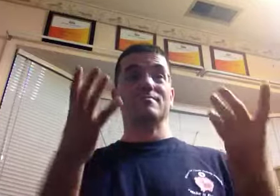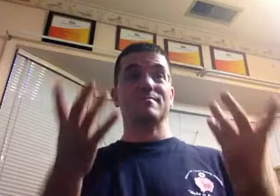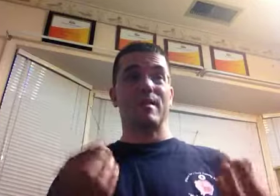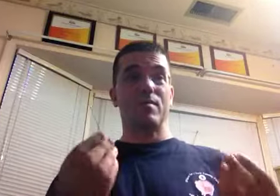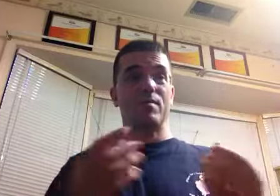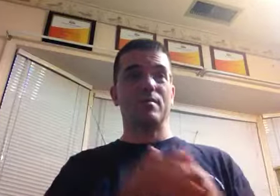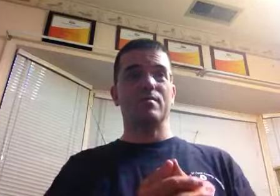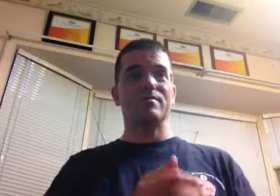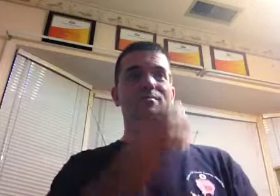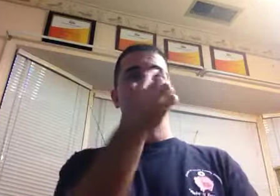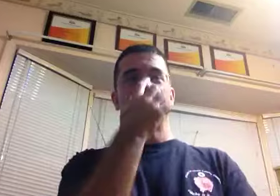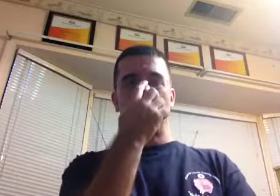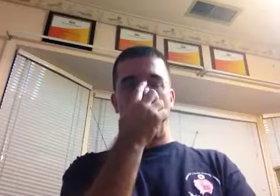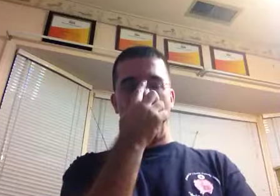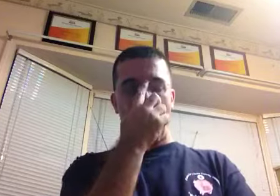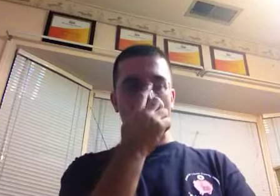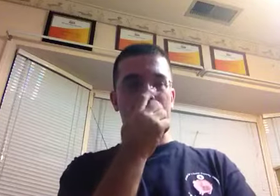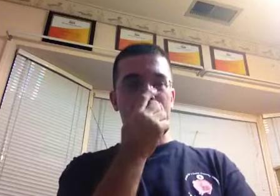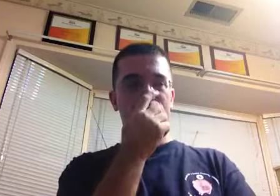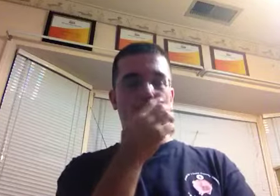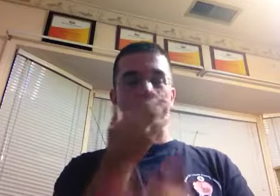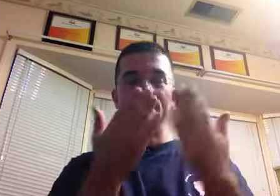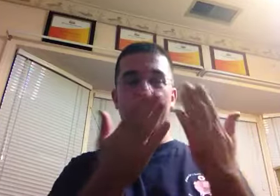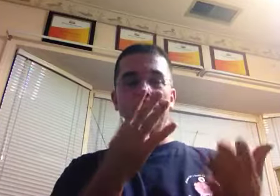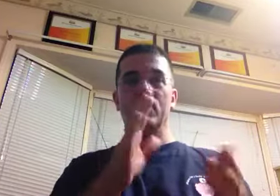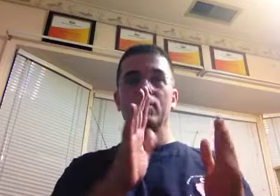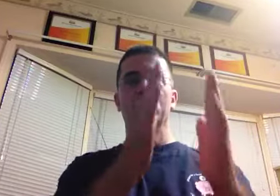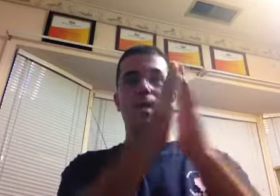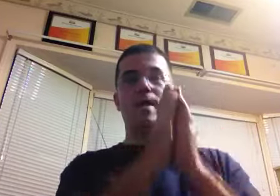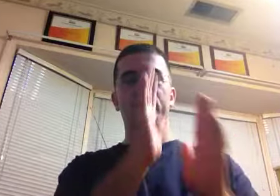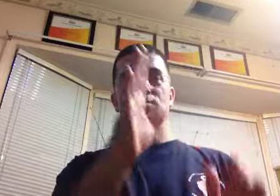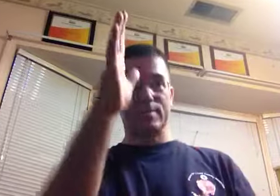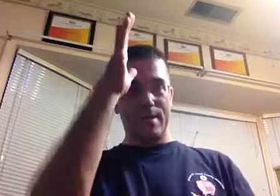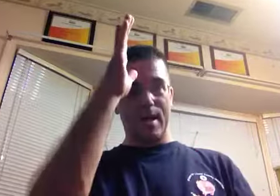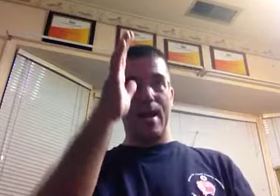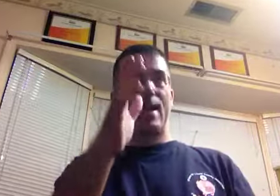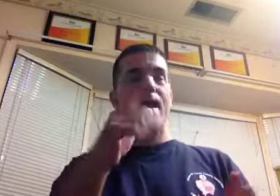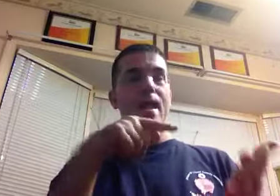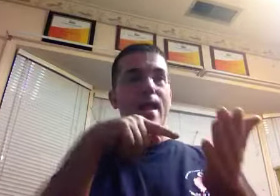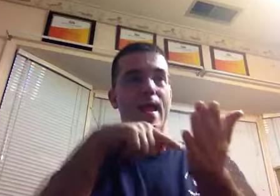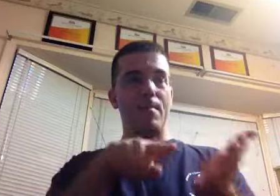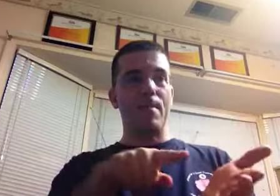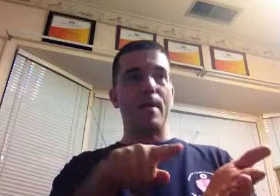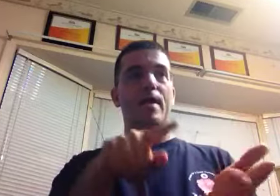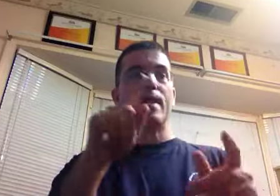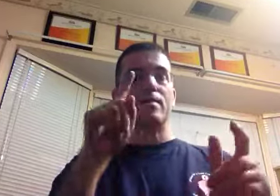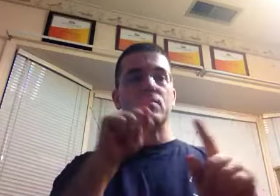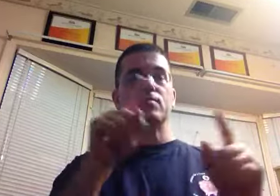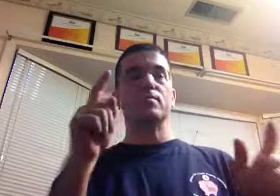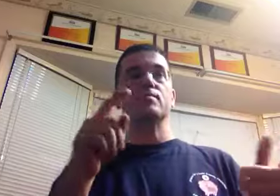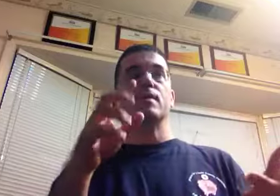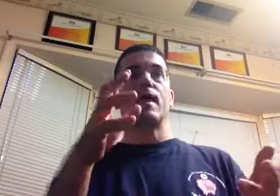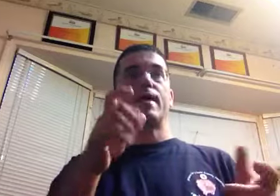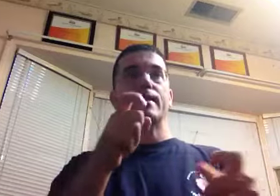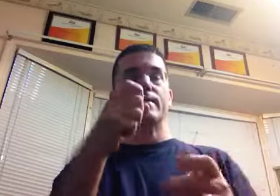so that's what we got to have. You might ask your dad too. You might ask you this way: listen, I'd be willing to pay to do this, but I've got to have a way to make some more